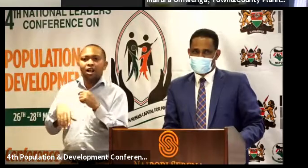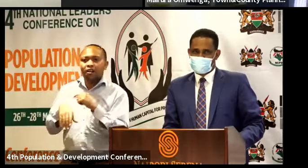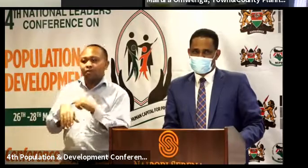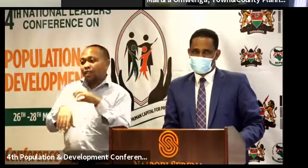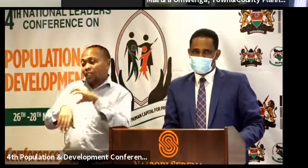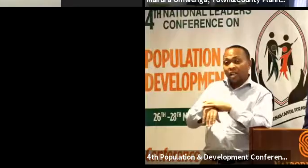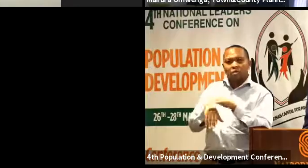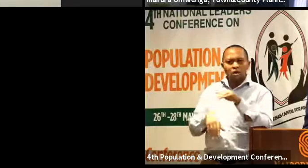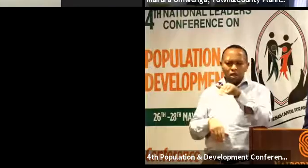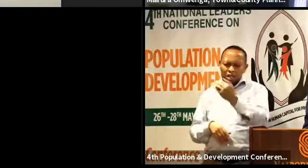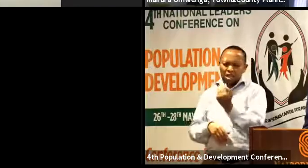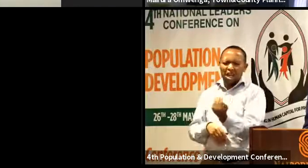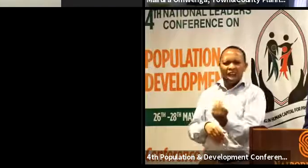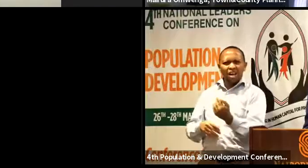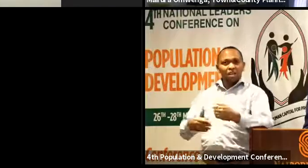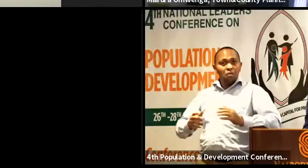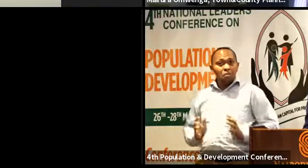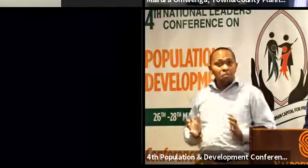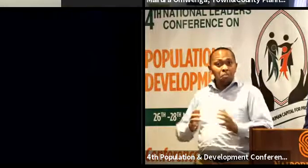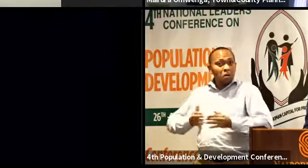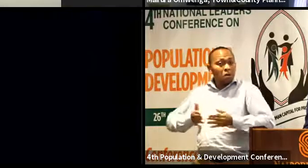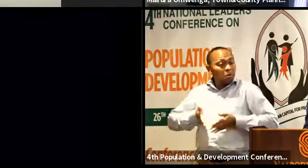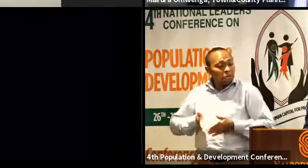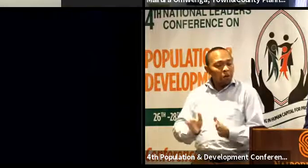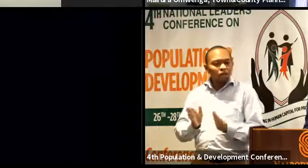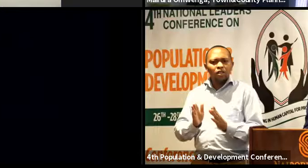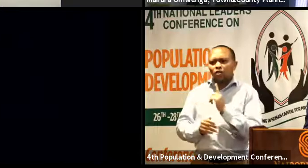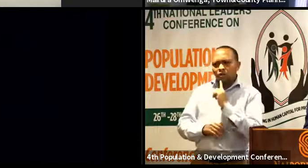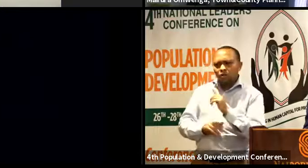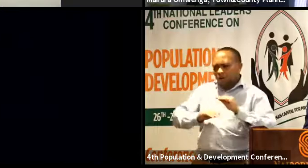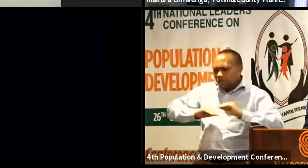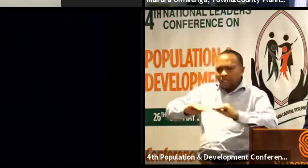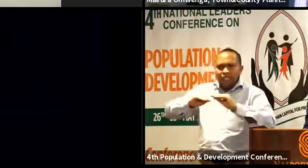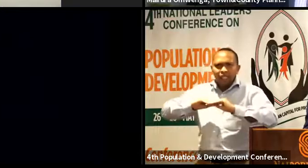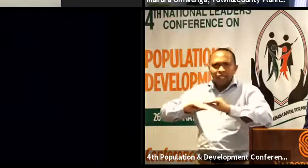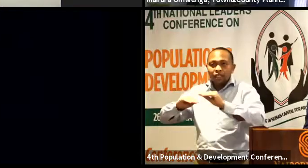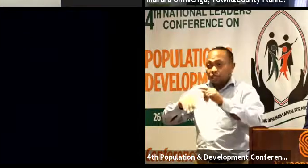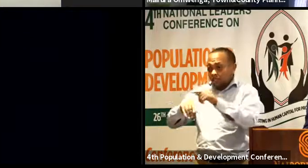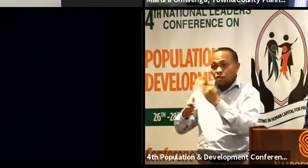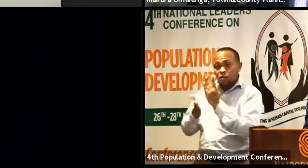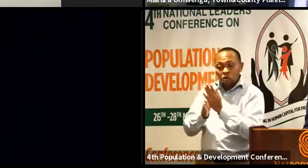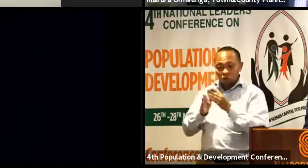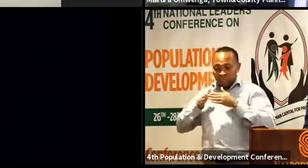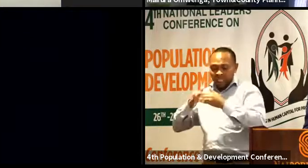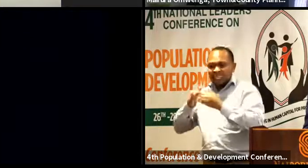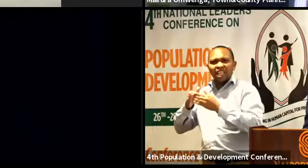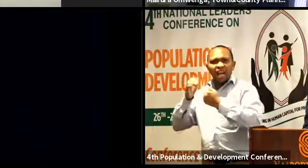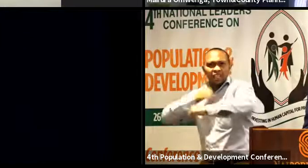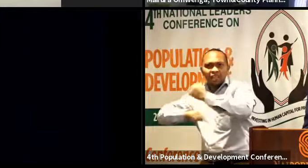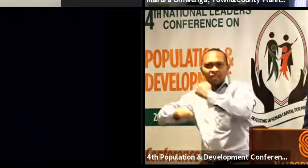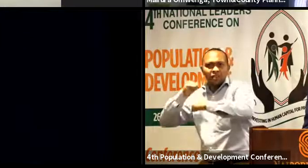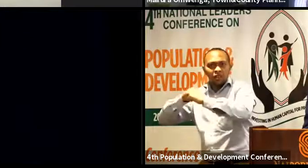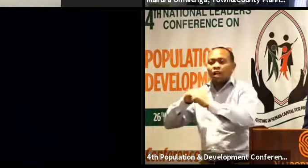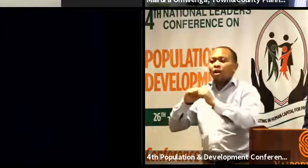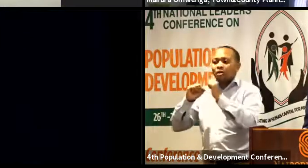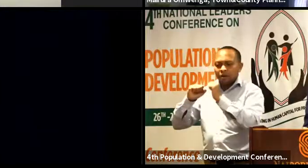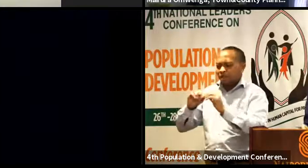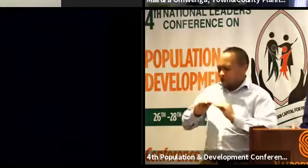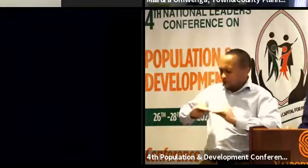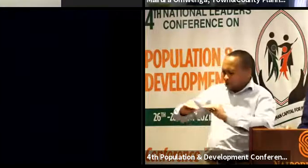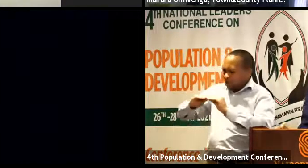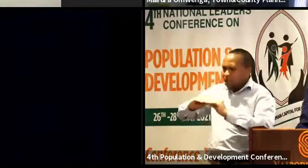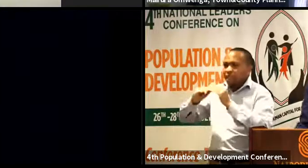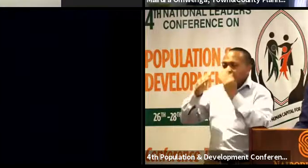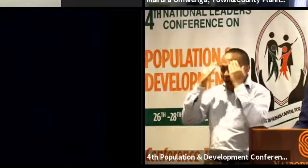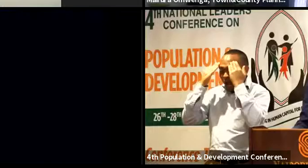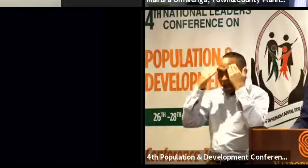adolescent births by making sure that in as much as they're sexually active, let's put in place mechanisms of providing for them